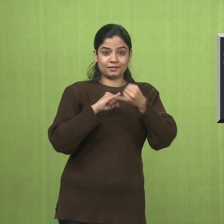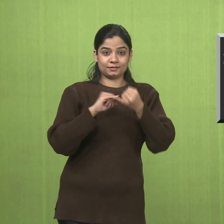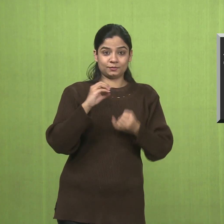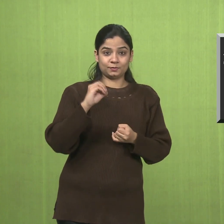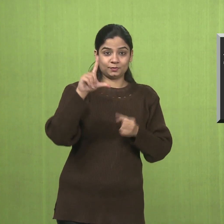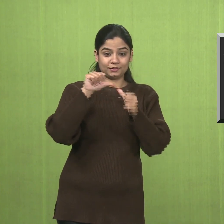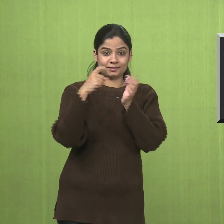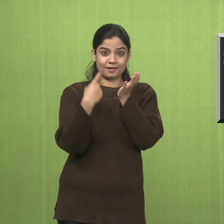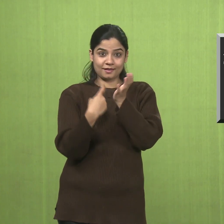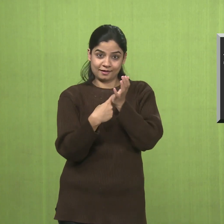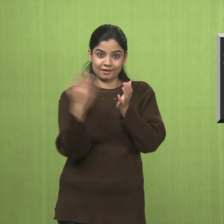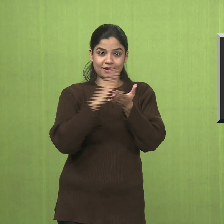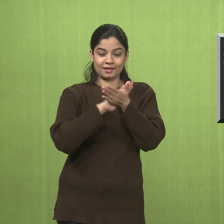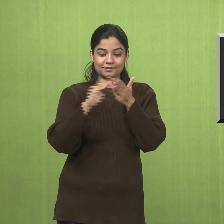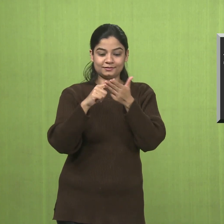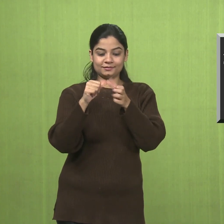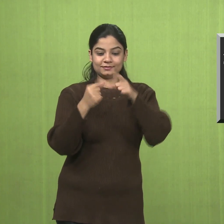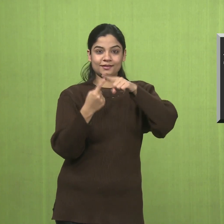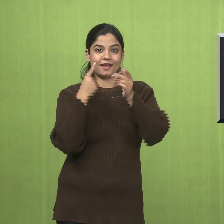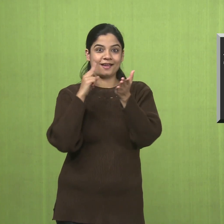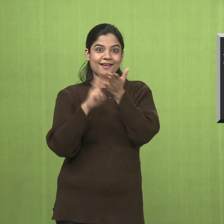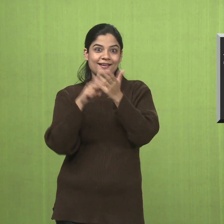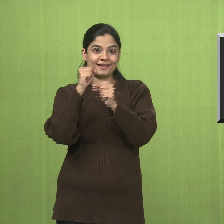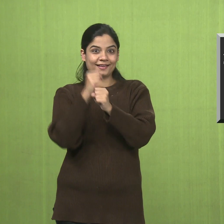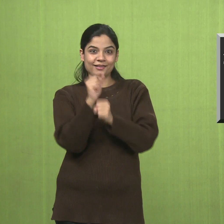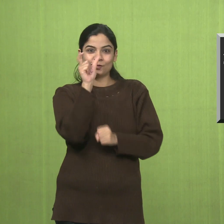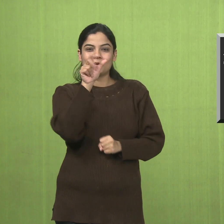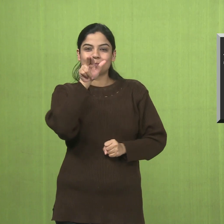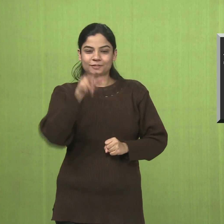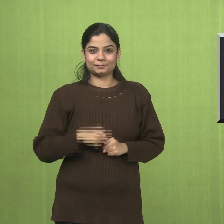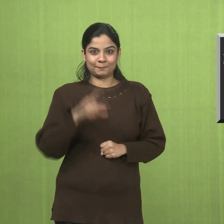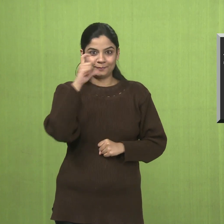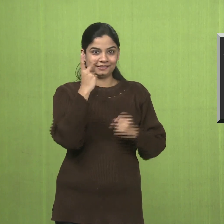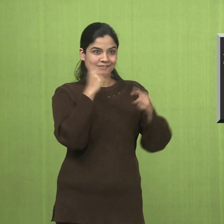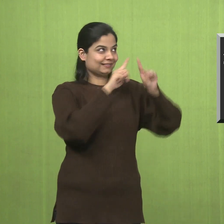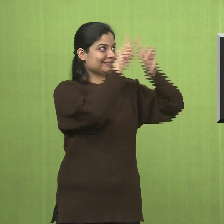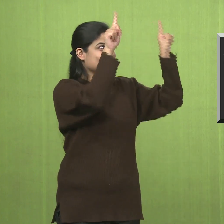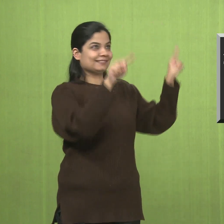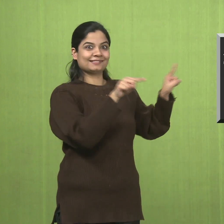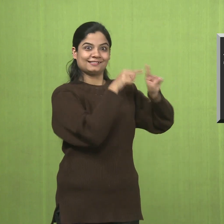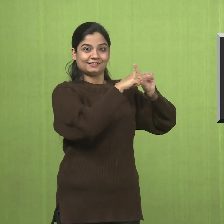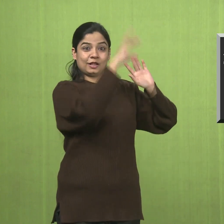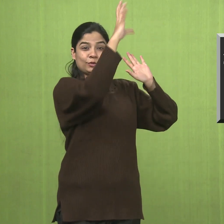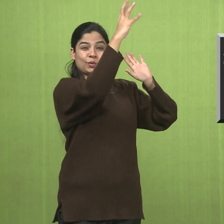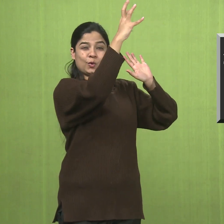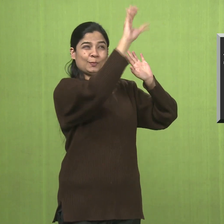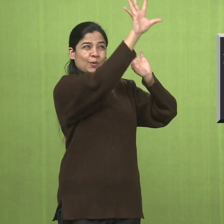Let's discuss about solar heating now. The heat energy, as you can see from the picture, it